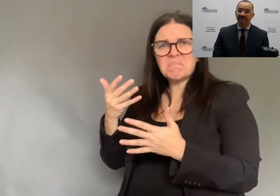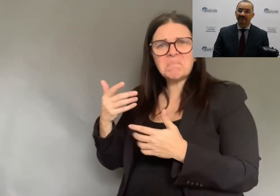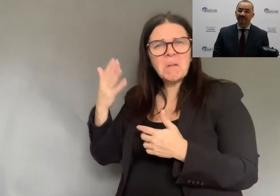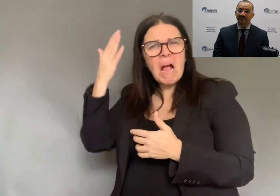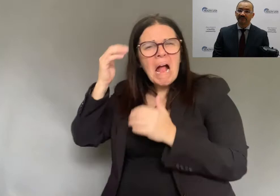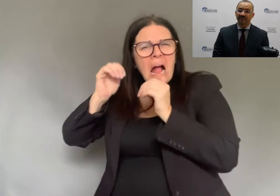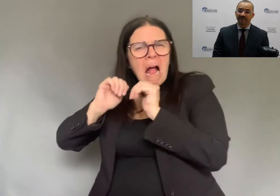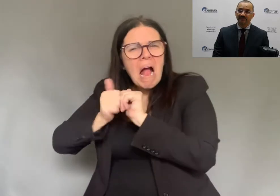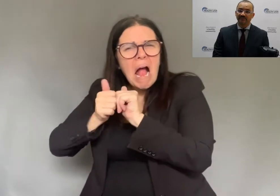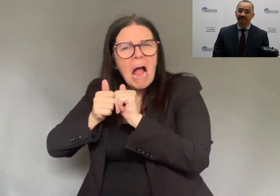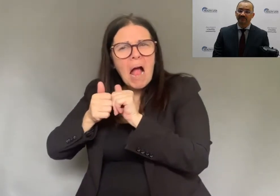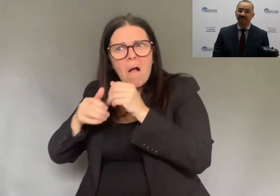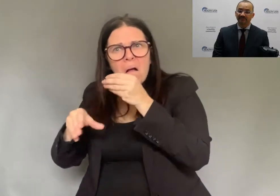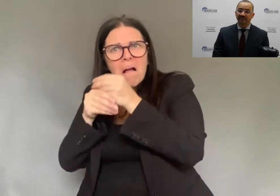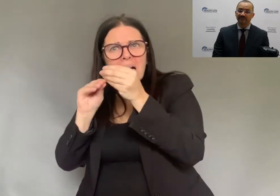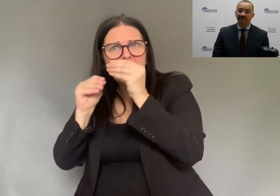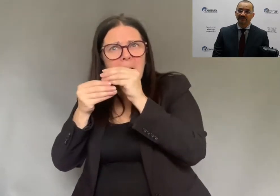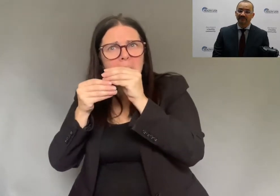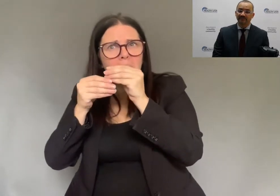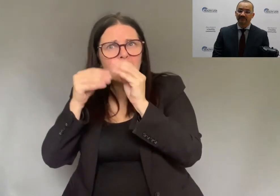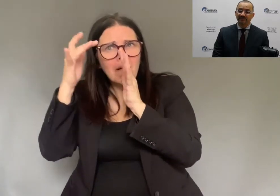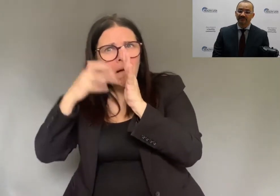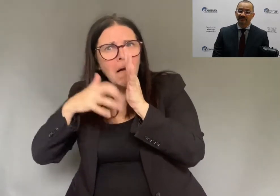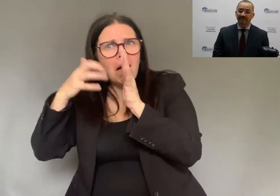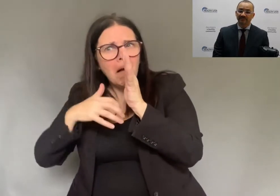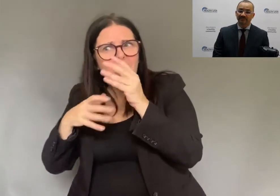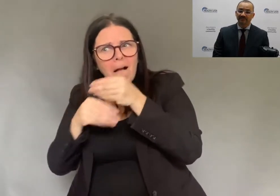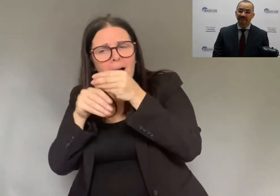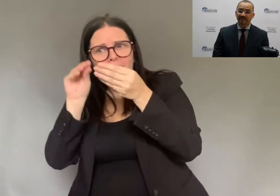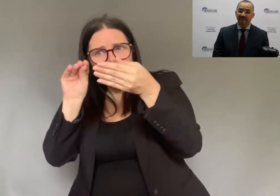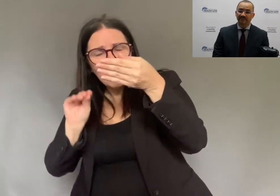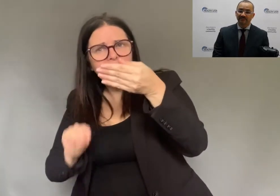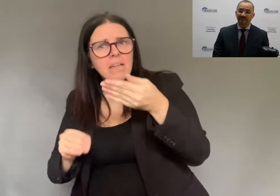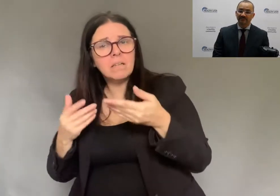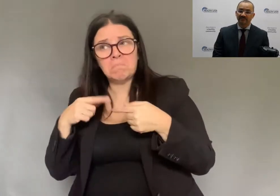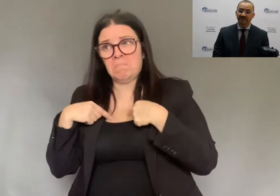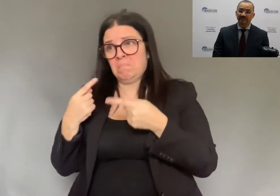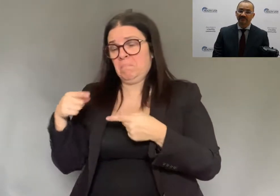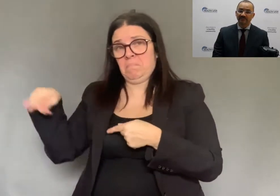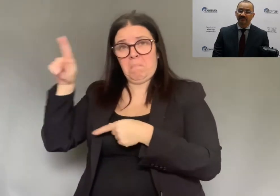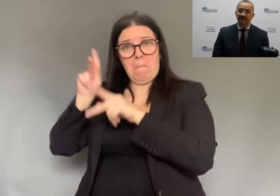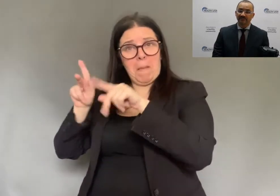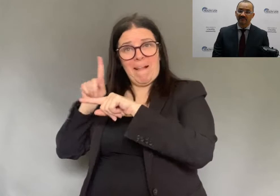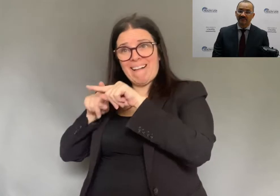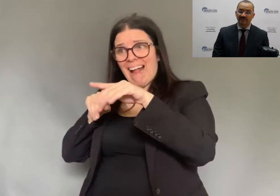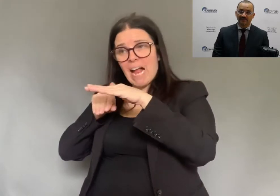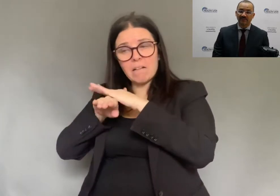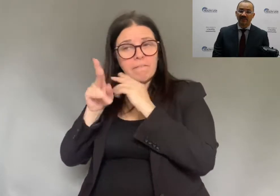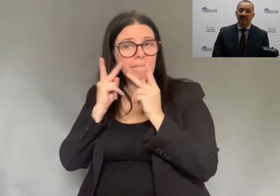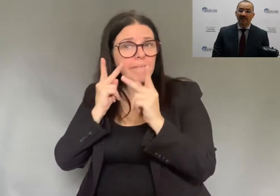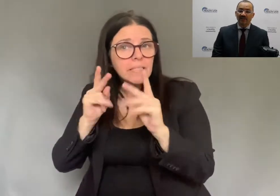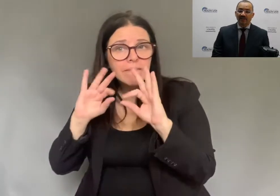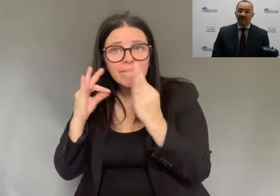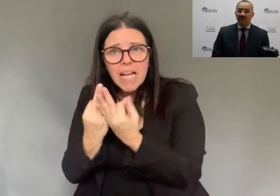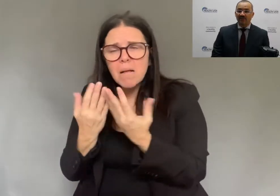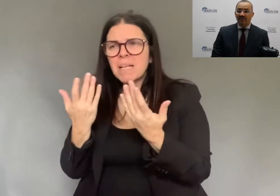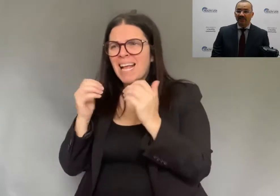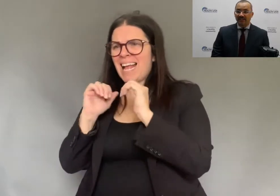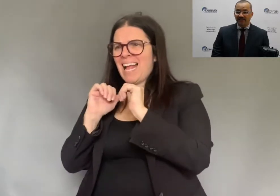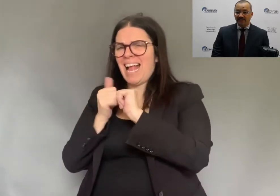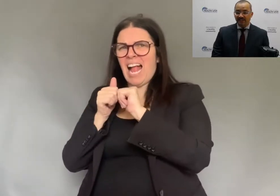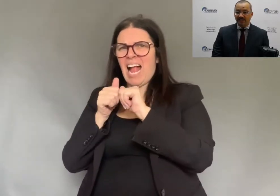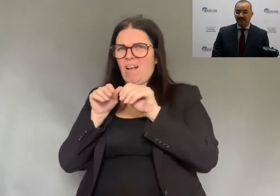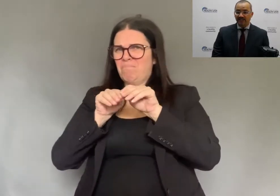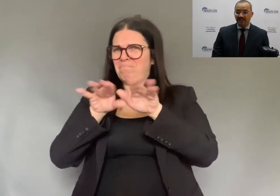where family members are not able to go visit their loved ones. How is this virus getting into these buildings? So what I